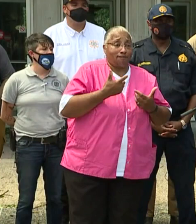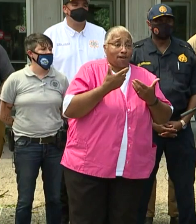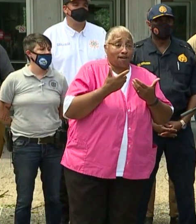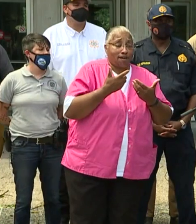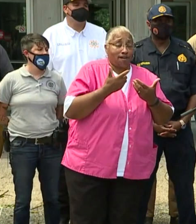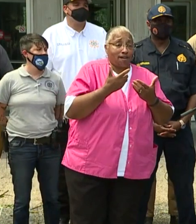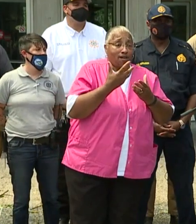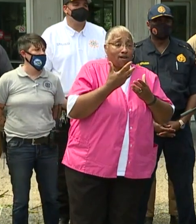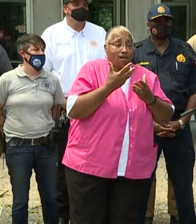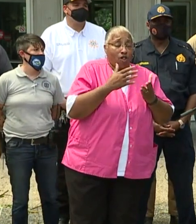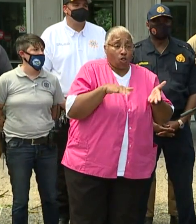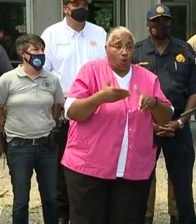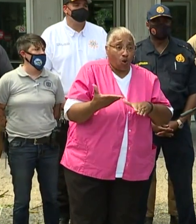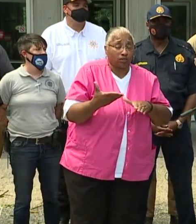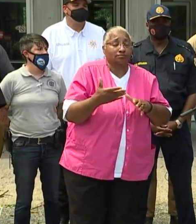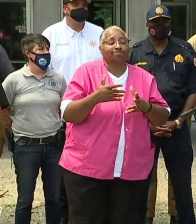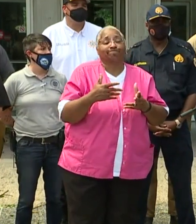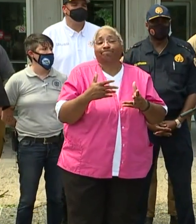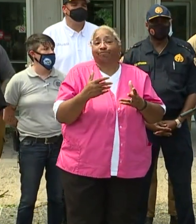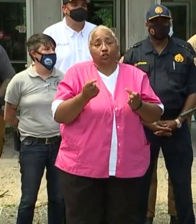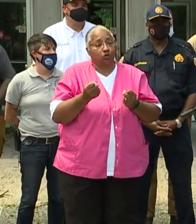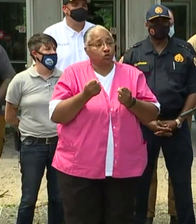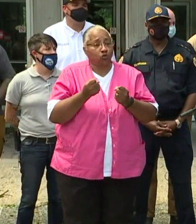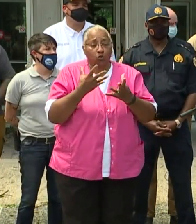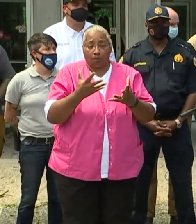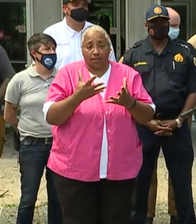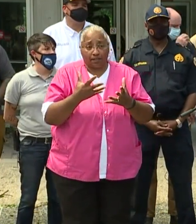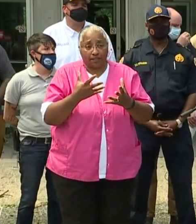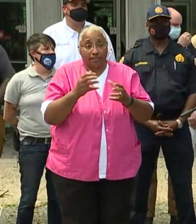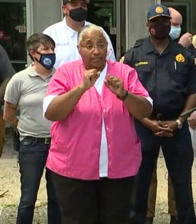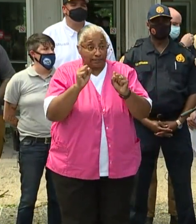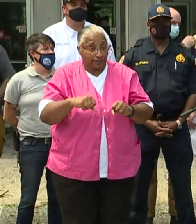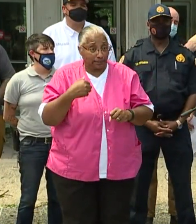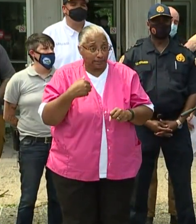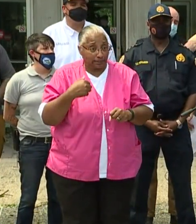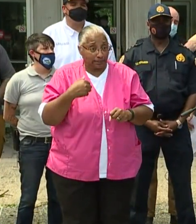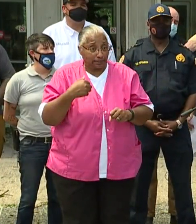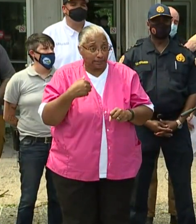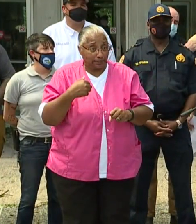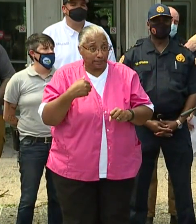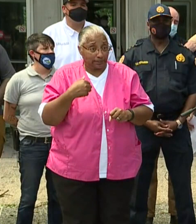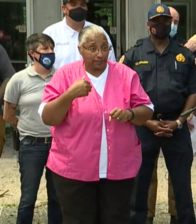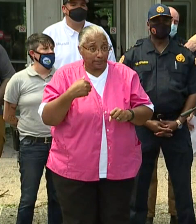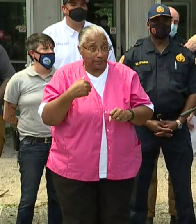The systems, again, we depended on to save lives and protect our city